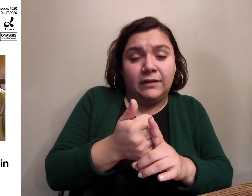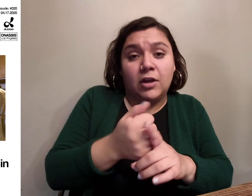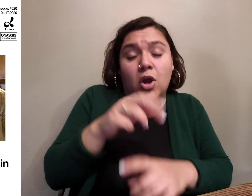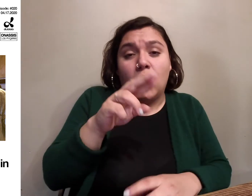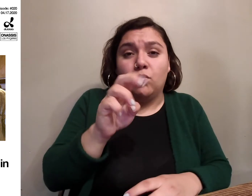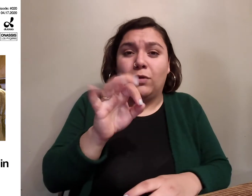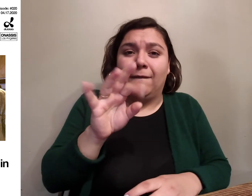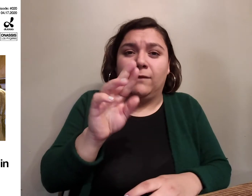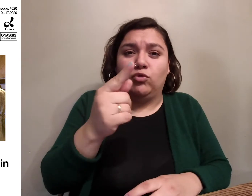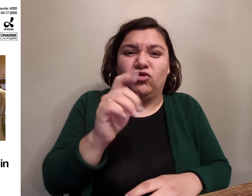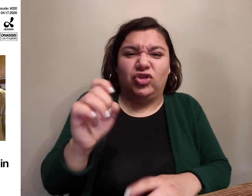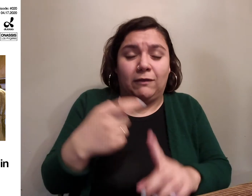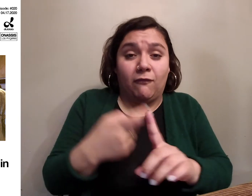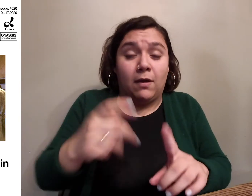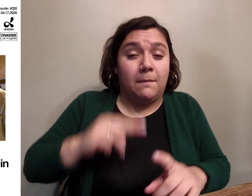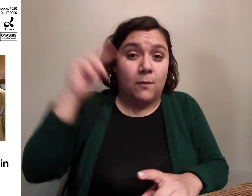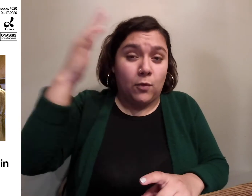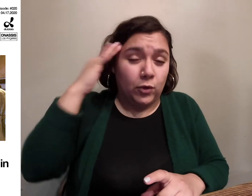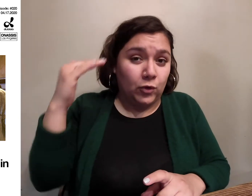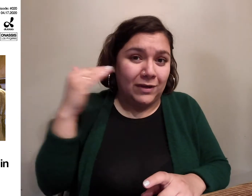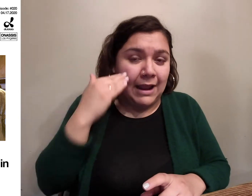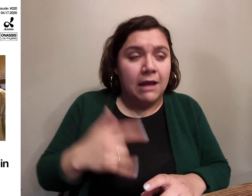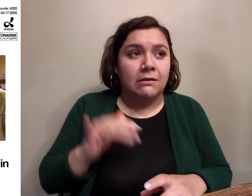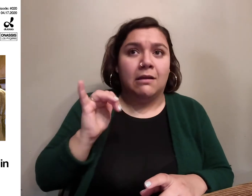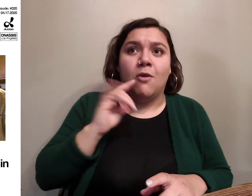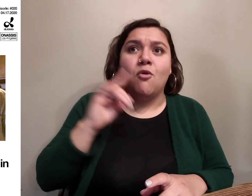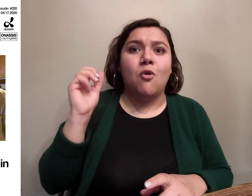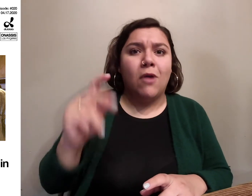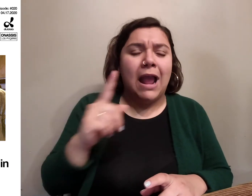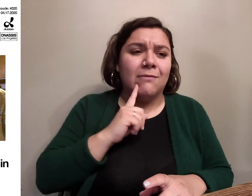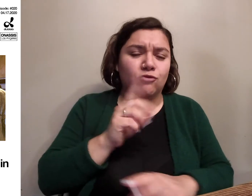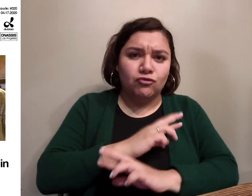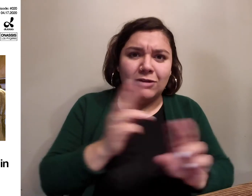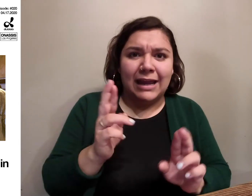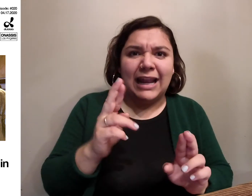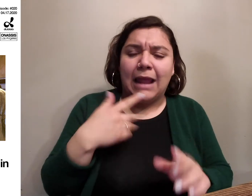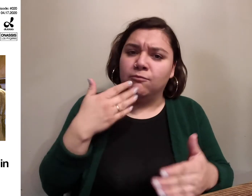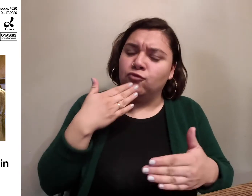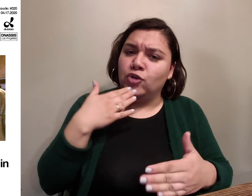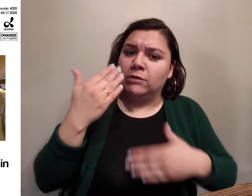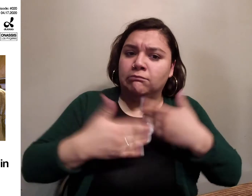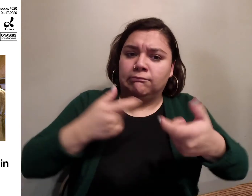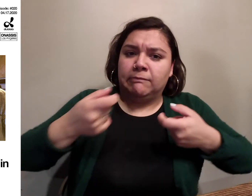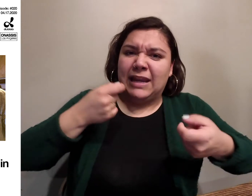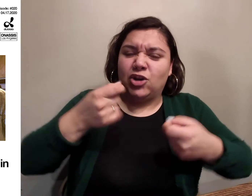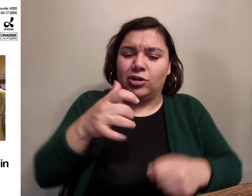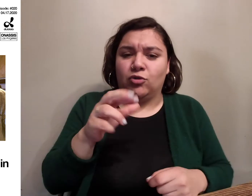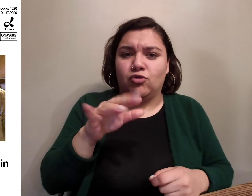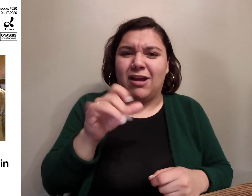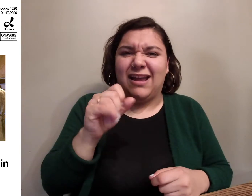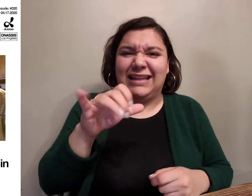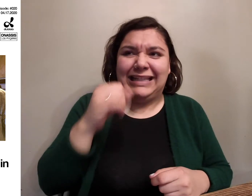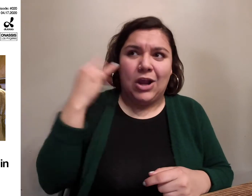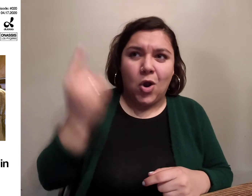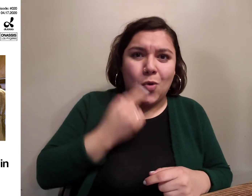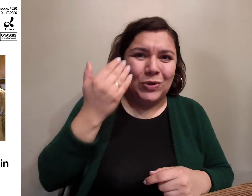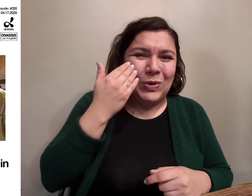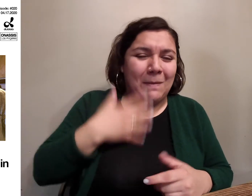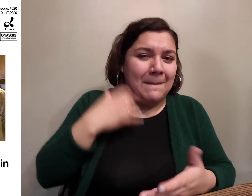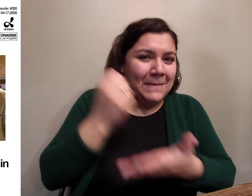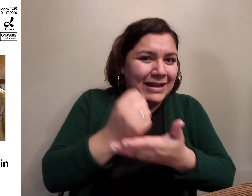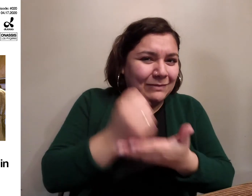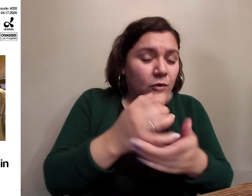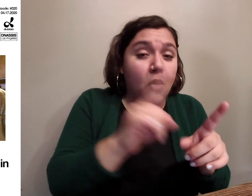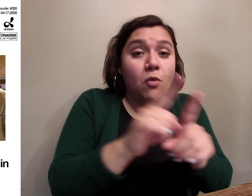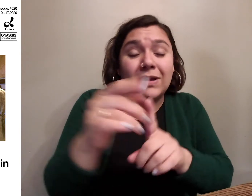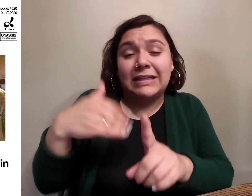am fairly nimble at dealing with crisis. Like I always know where my passport is. I always have cash in the house. And like there's a kind of